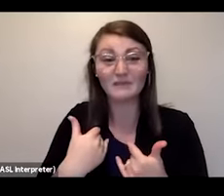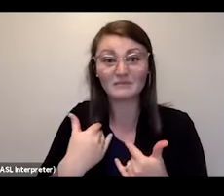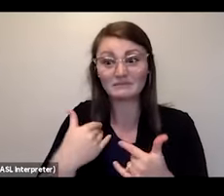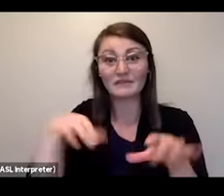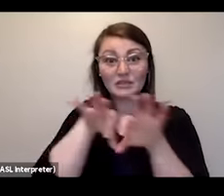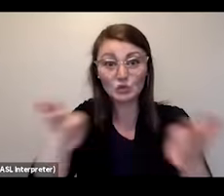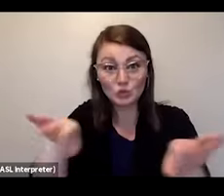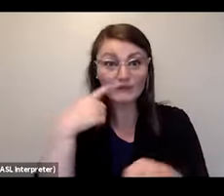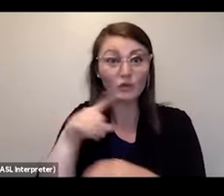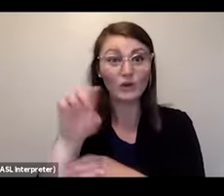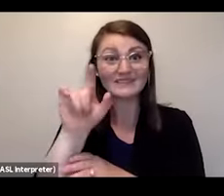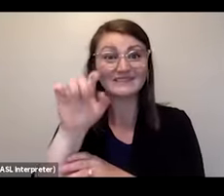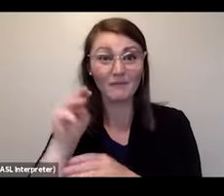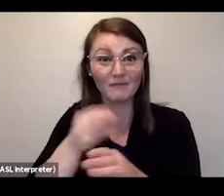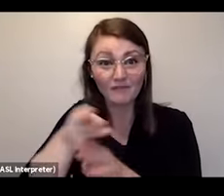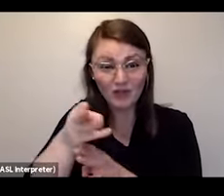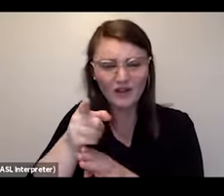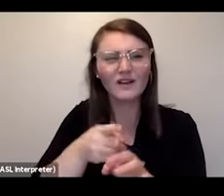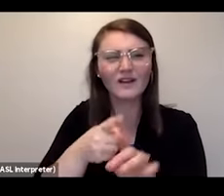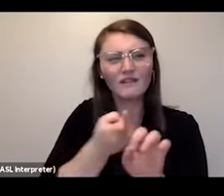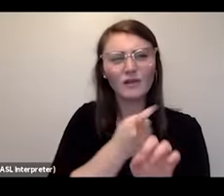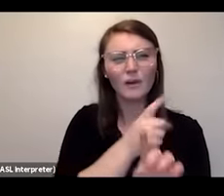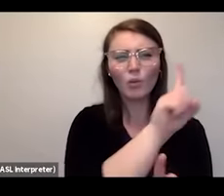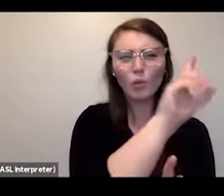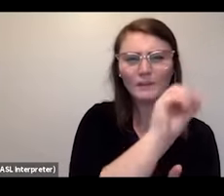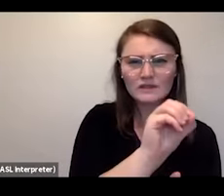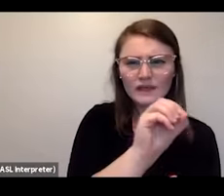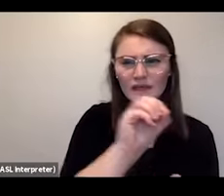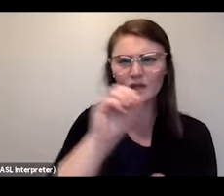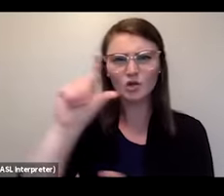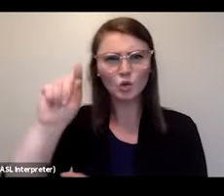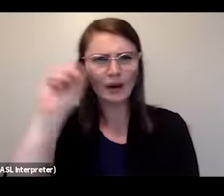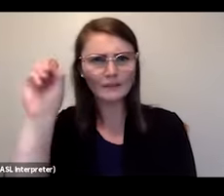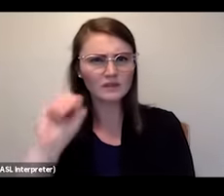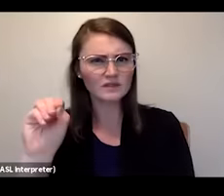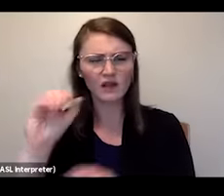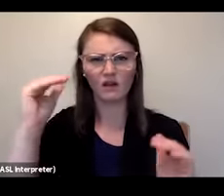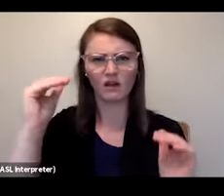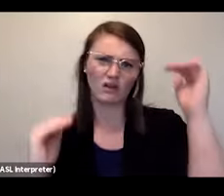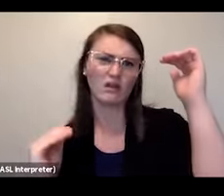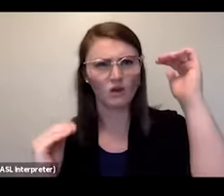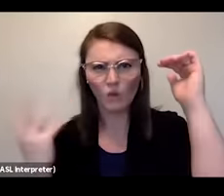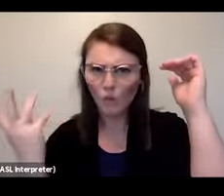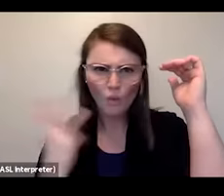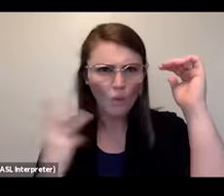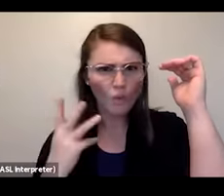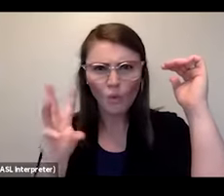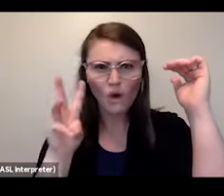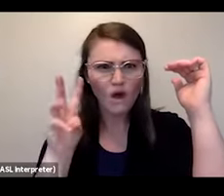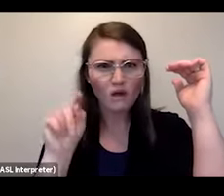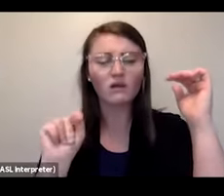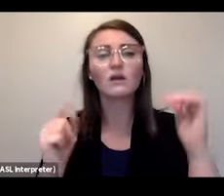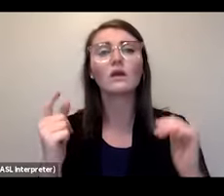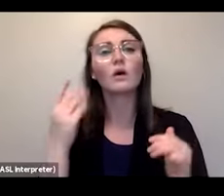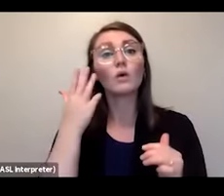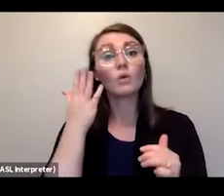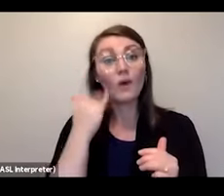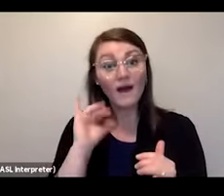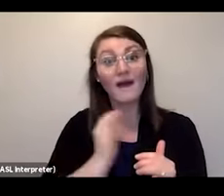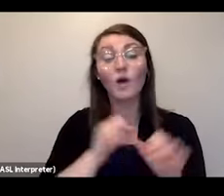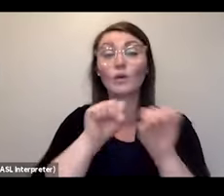to just 1%? These numbers are so jarringly mismatched because we have placed societal barriers in the way